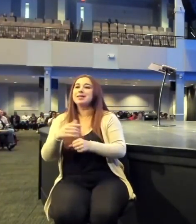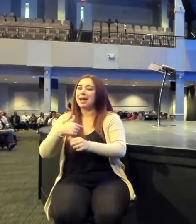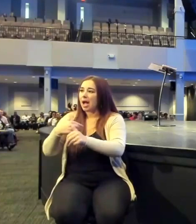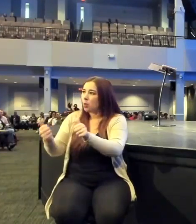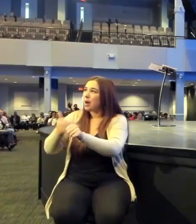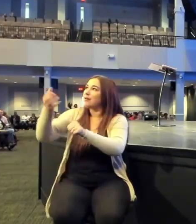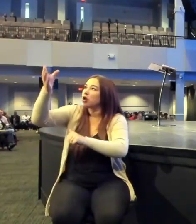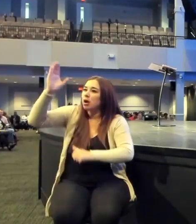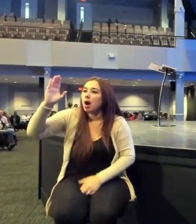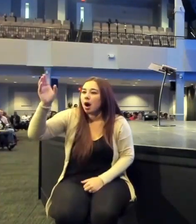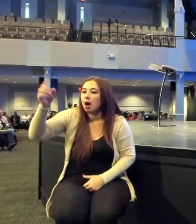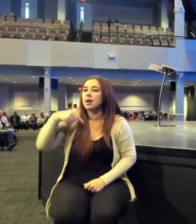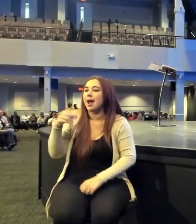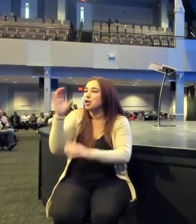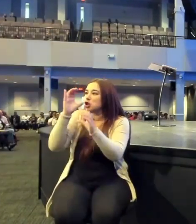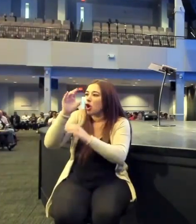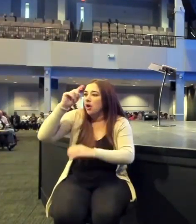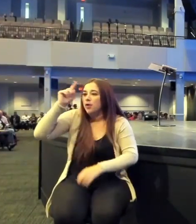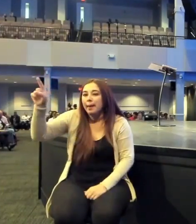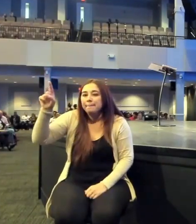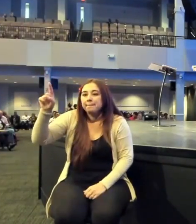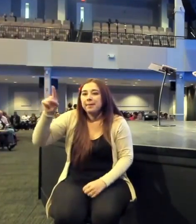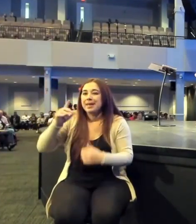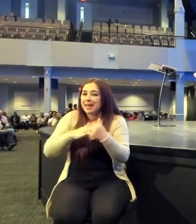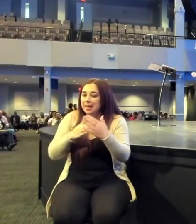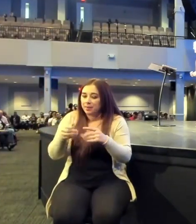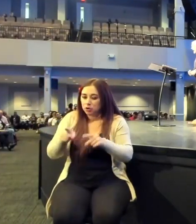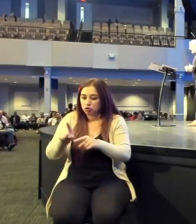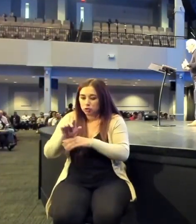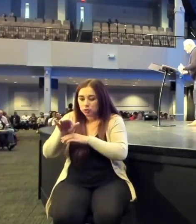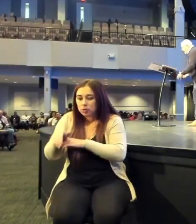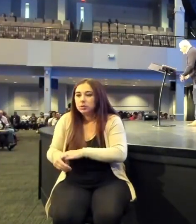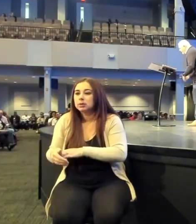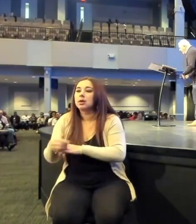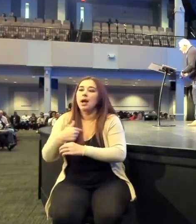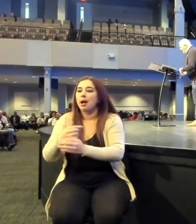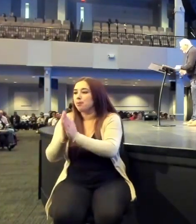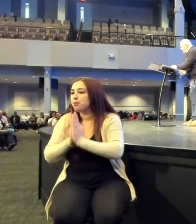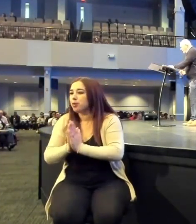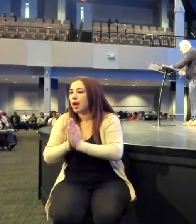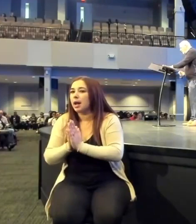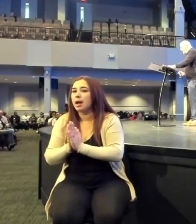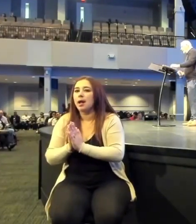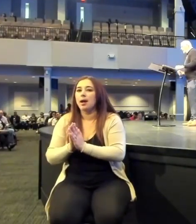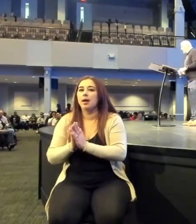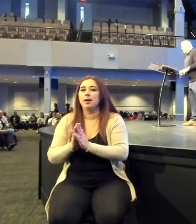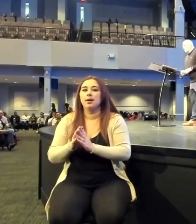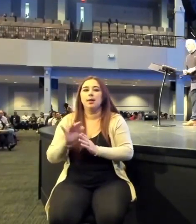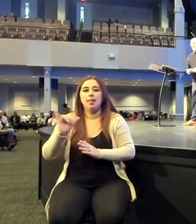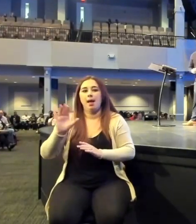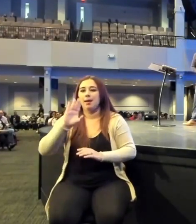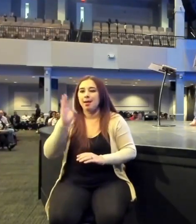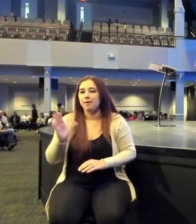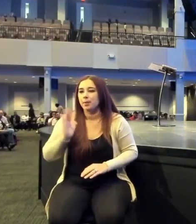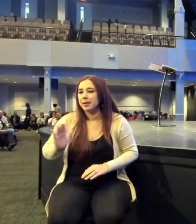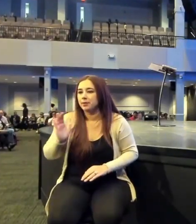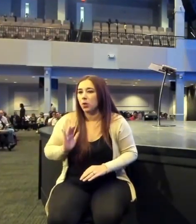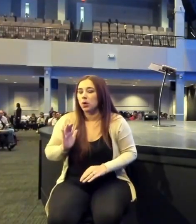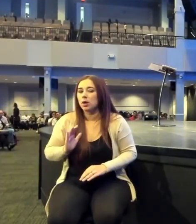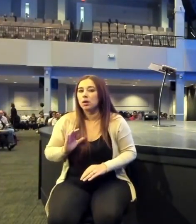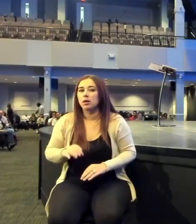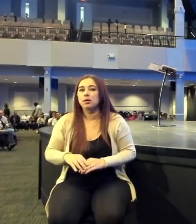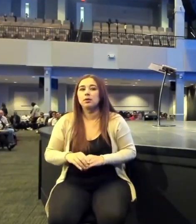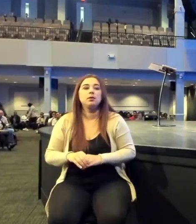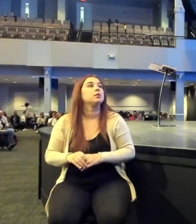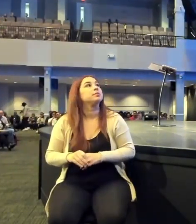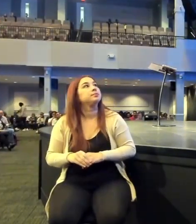after God. I sought him. Even through the night seasons, I prayed like I'd never prayed before. This passage is one you